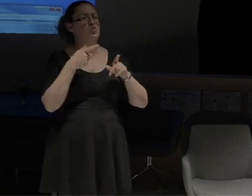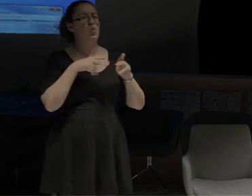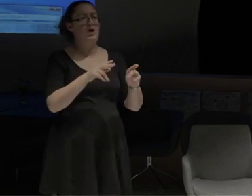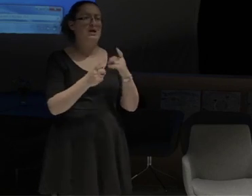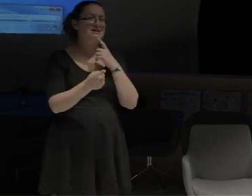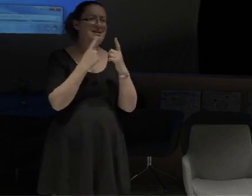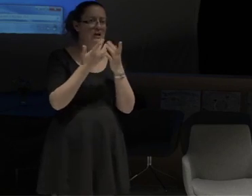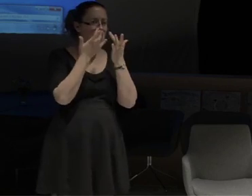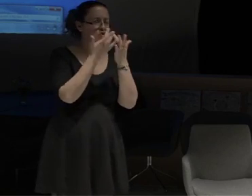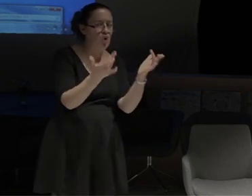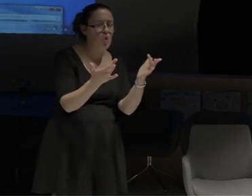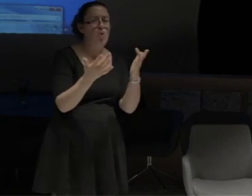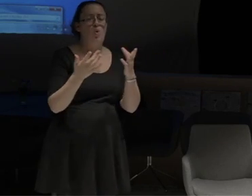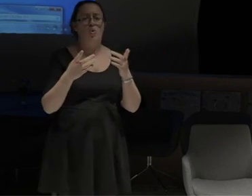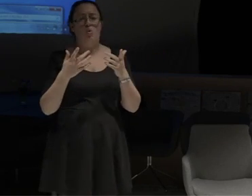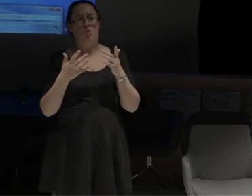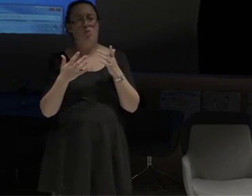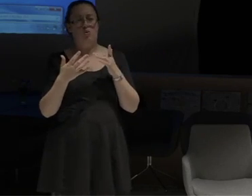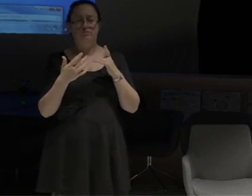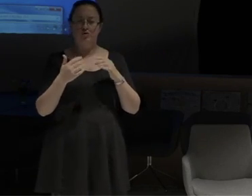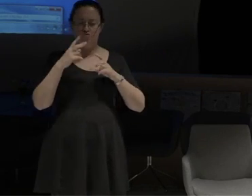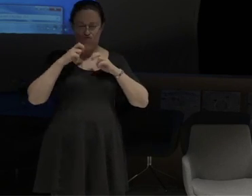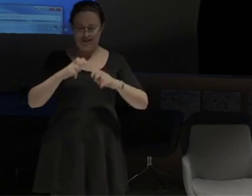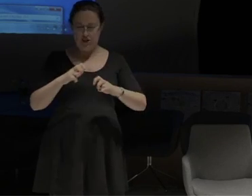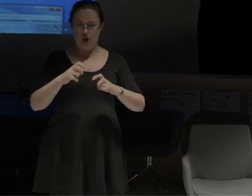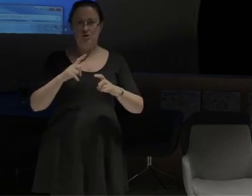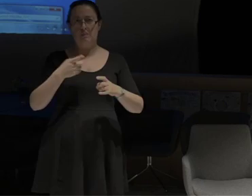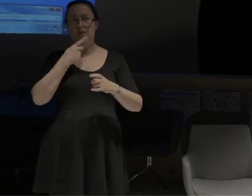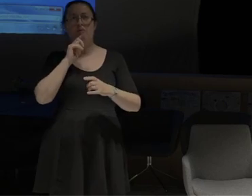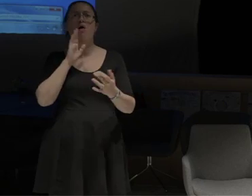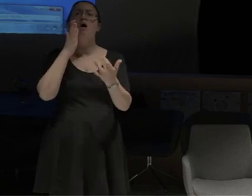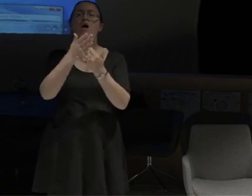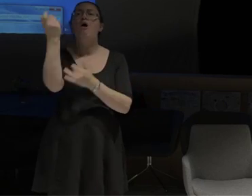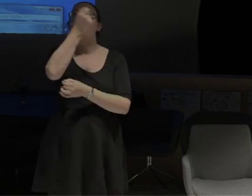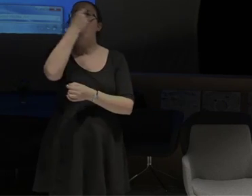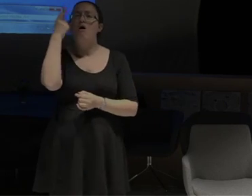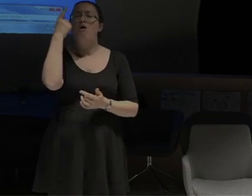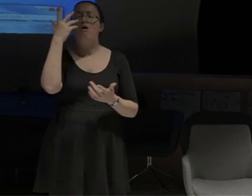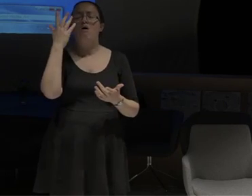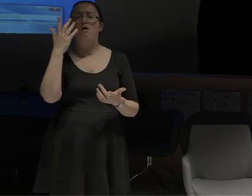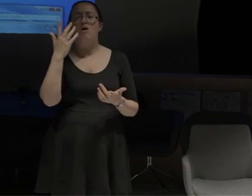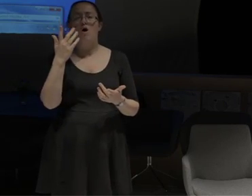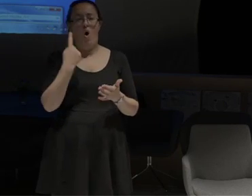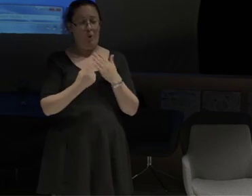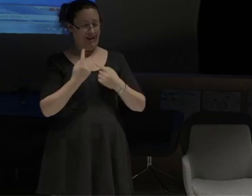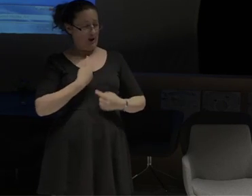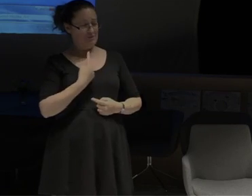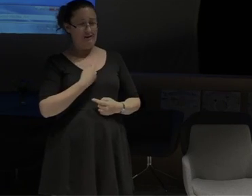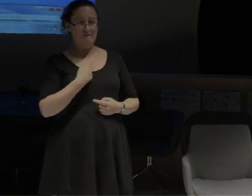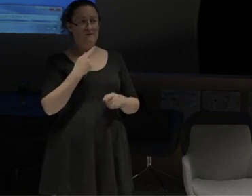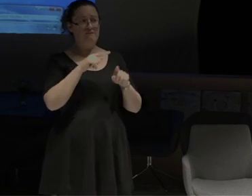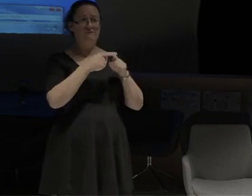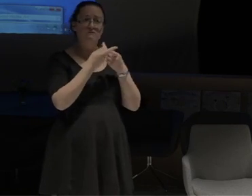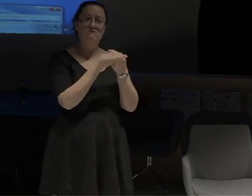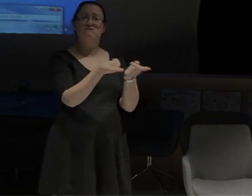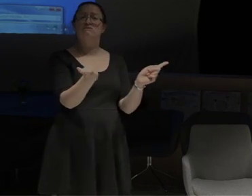data, we have to find creative ways of making our research accessible to people, and not just accessible to ourselves. There is that